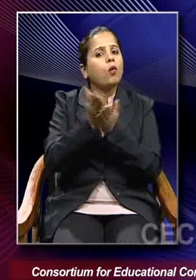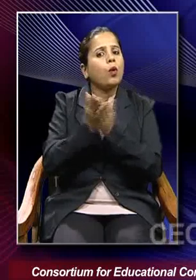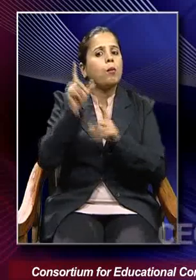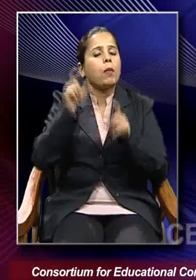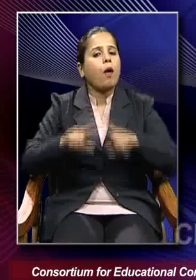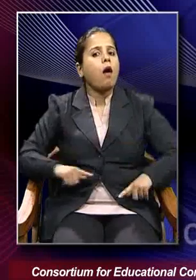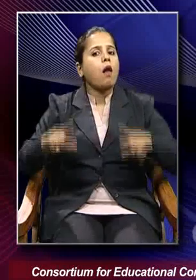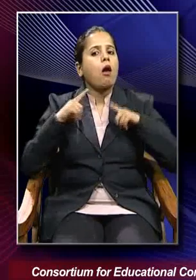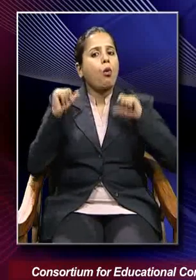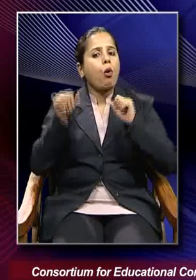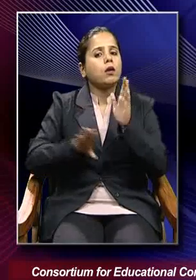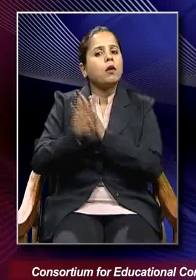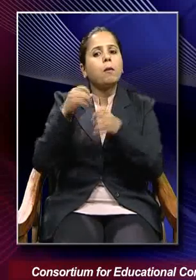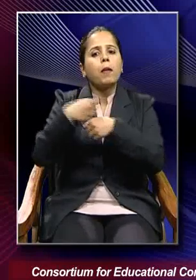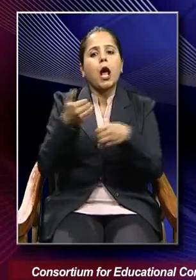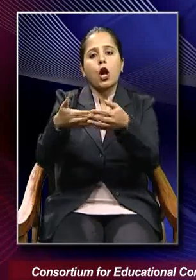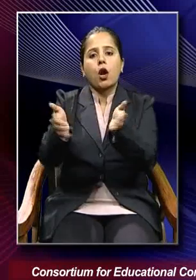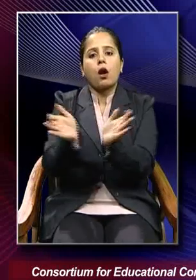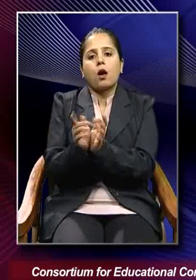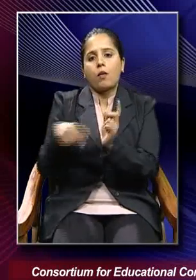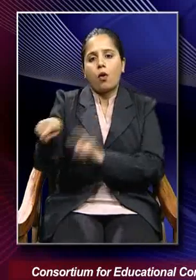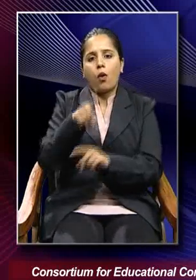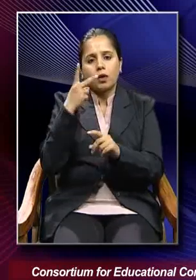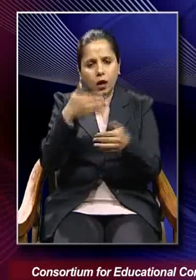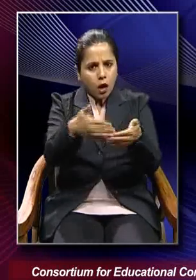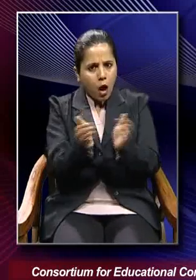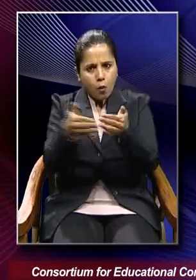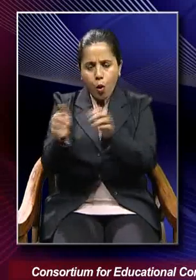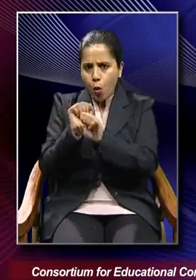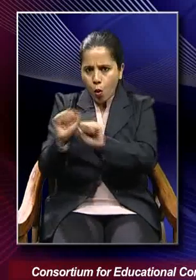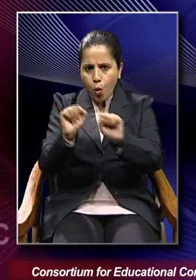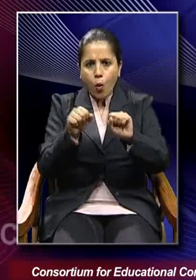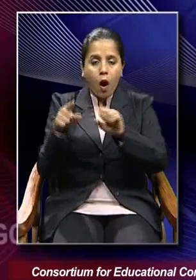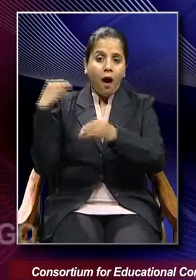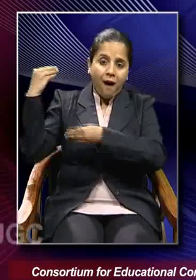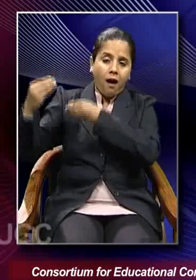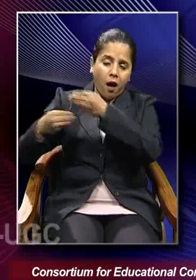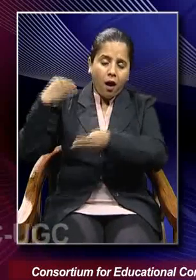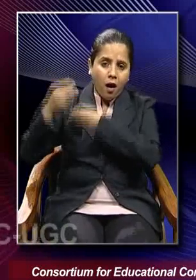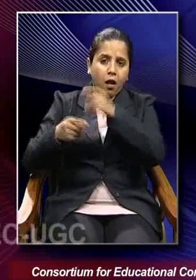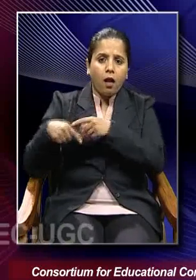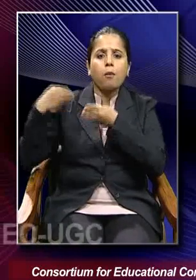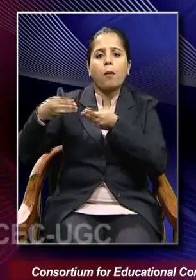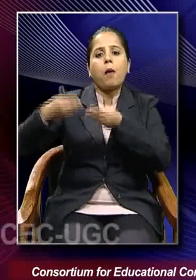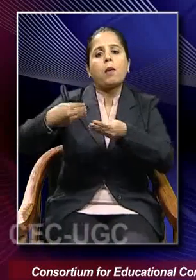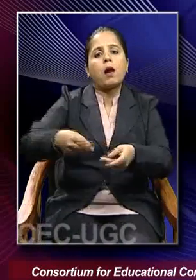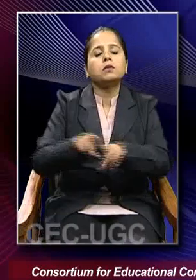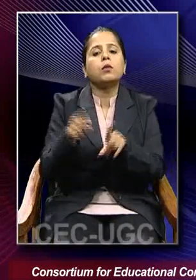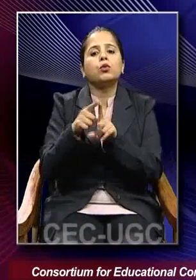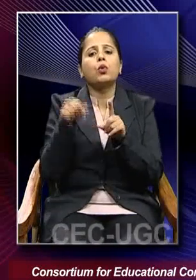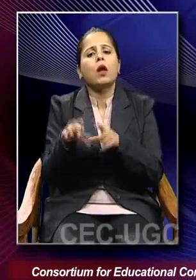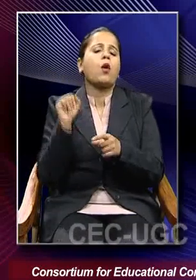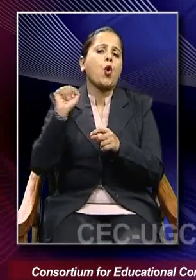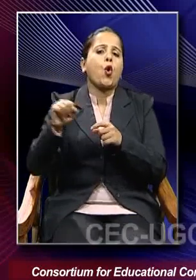living developed by a community and passed on from generation to generation, including